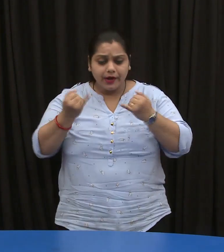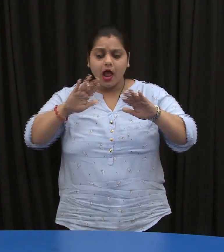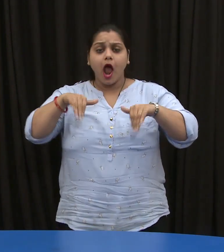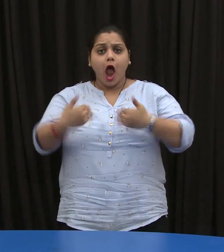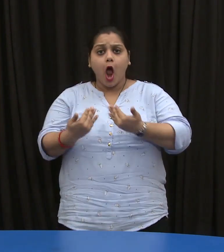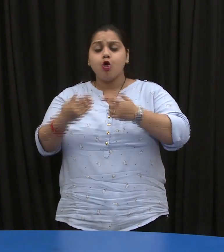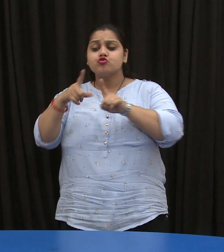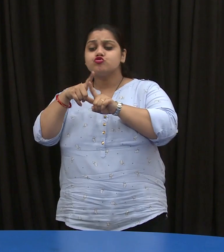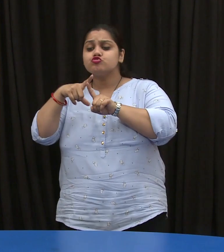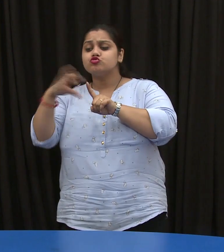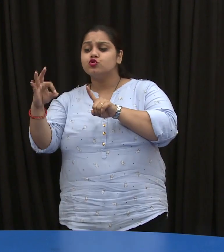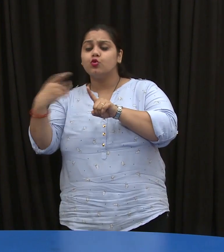window.